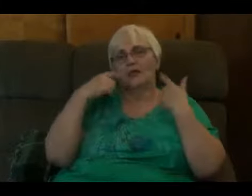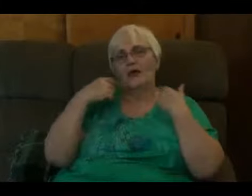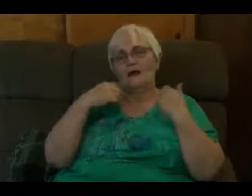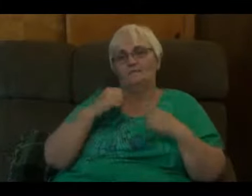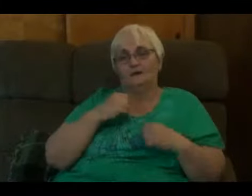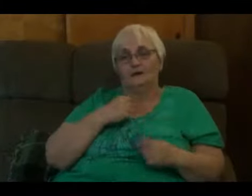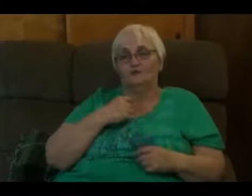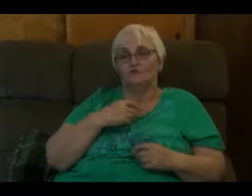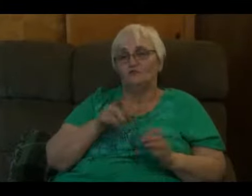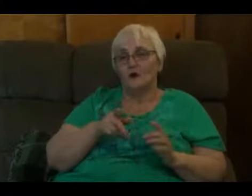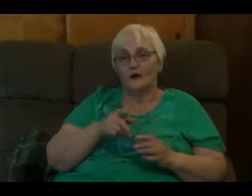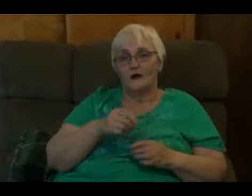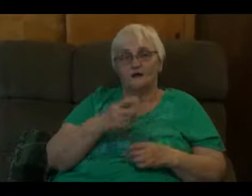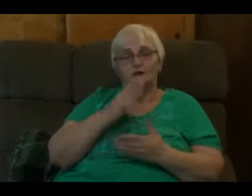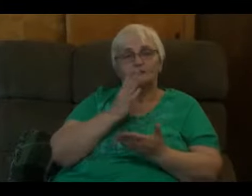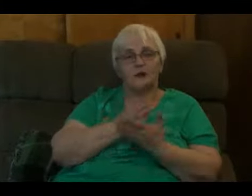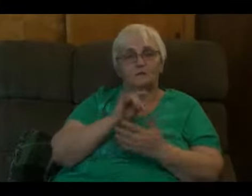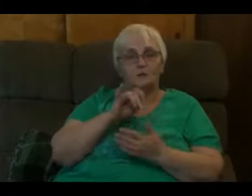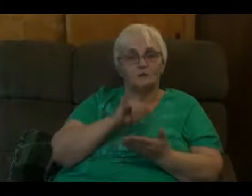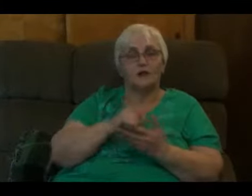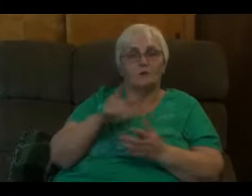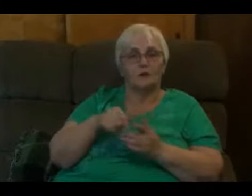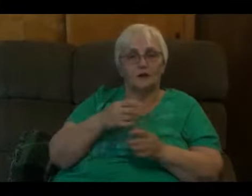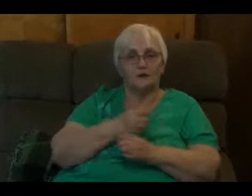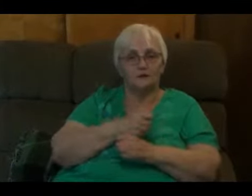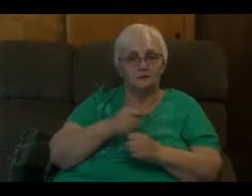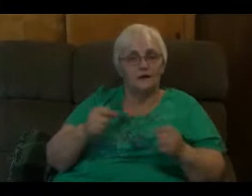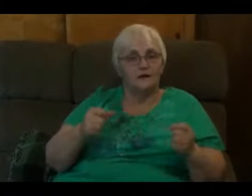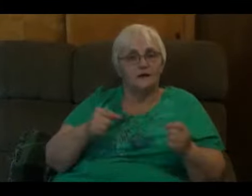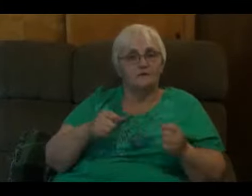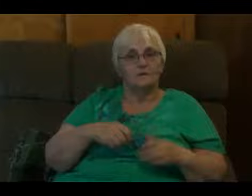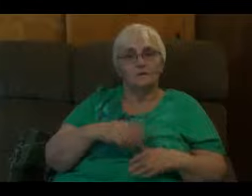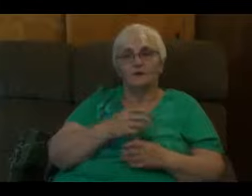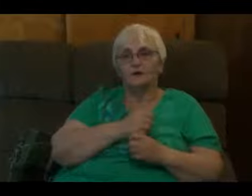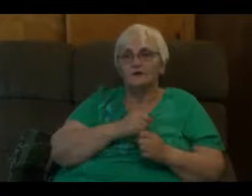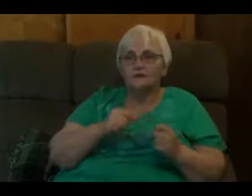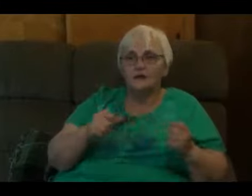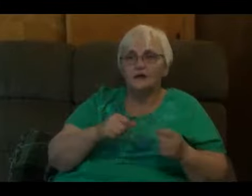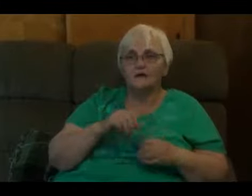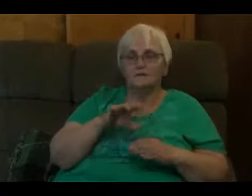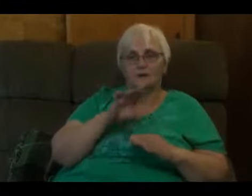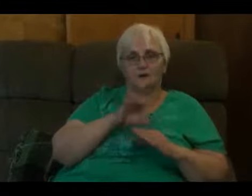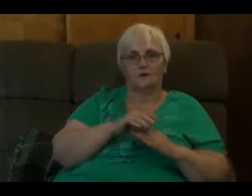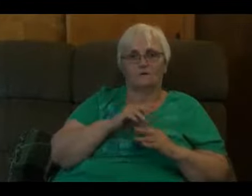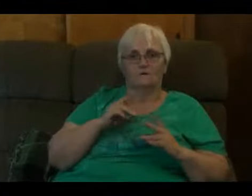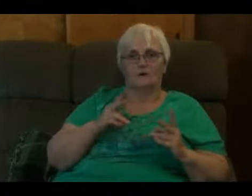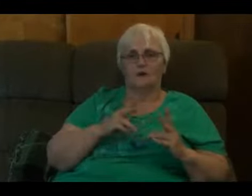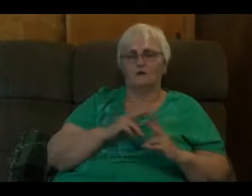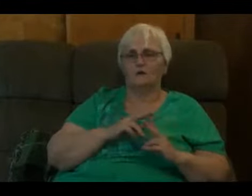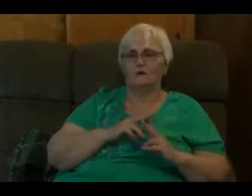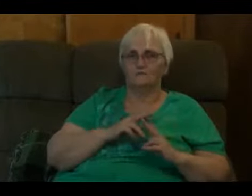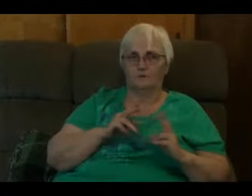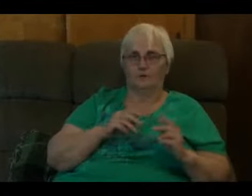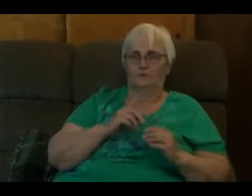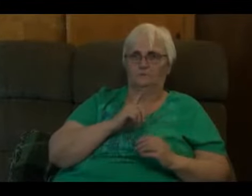actually tried to stop doing that when I got saved. Because when I got saved, the church was very, very somber and